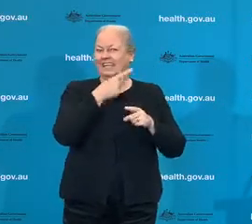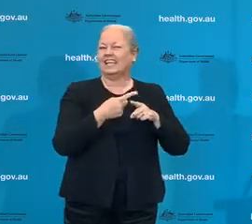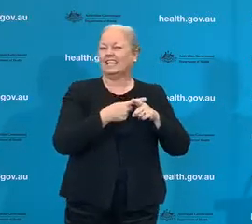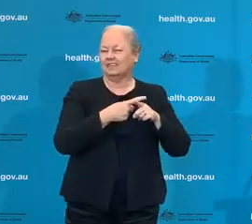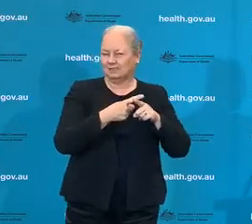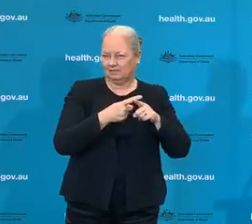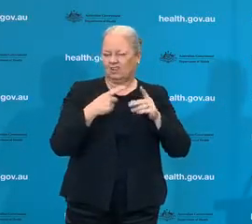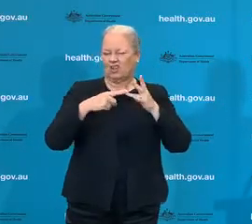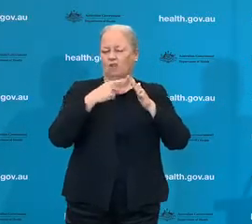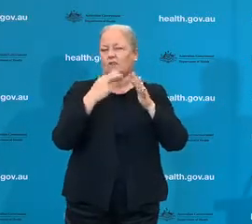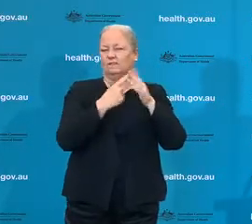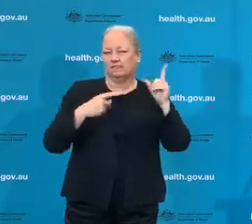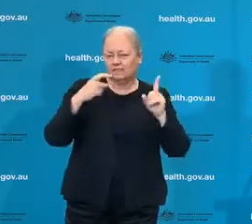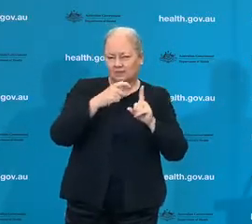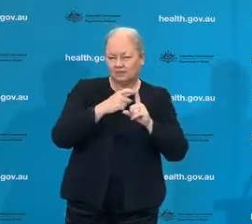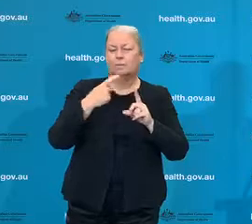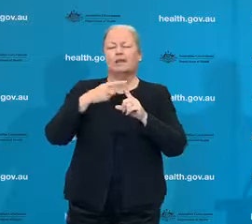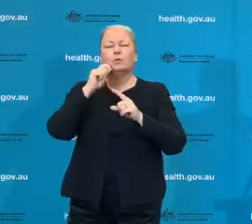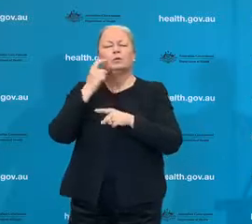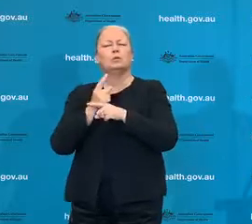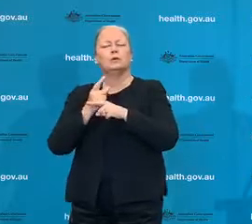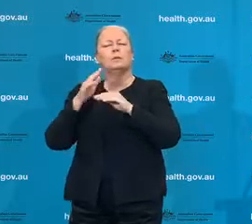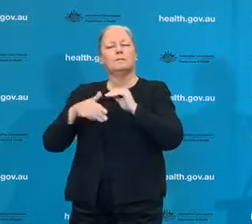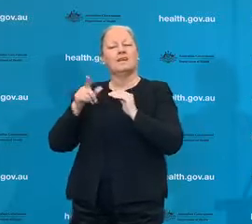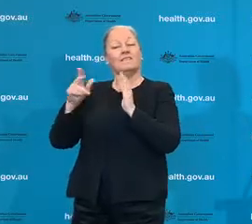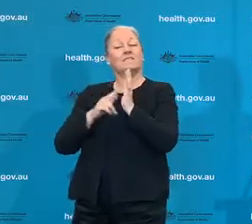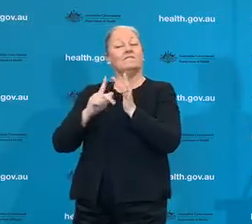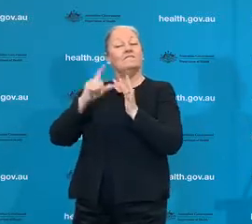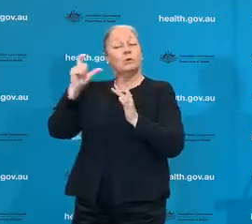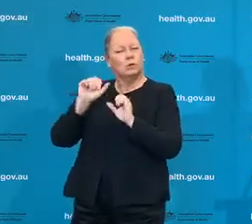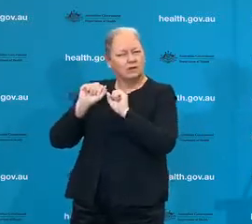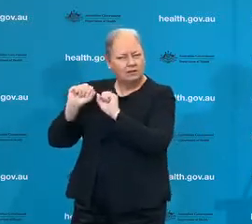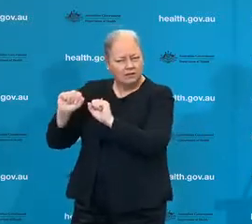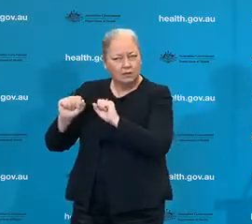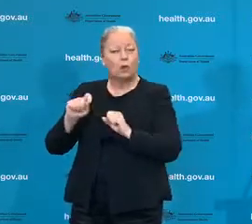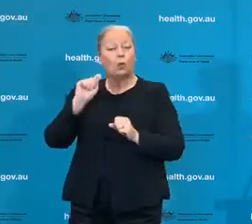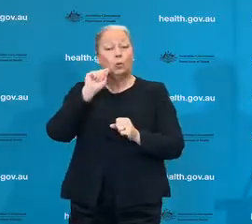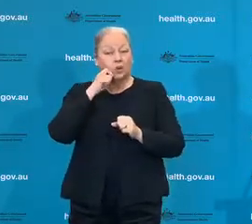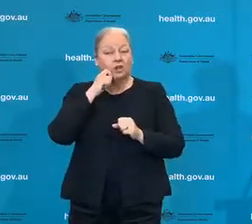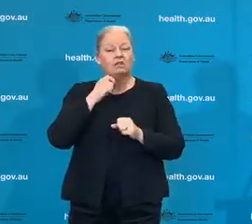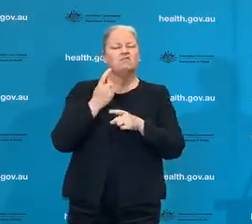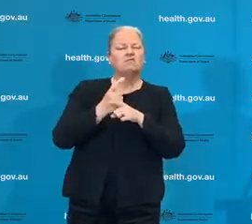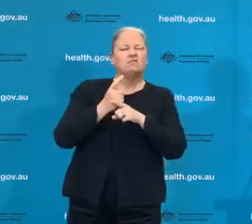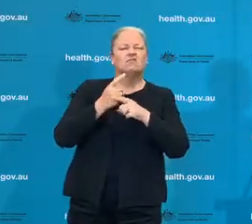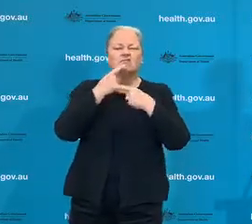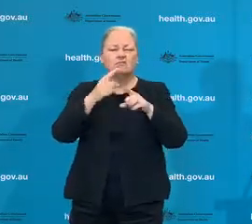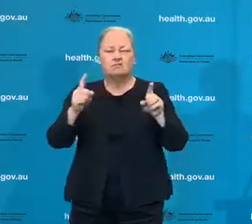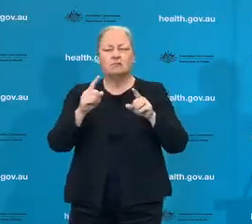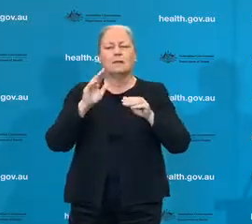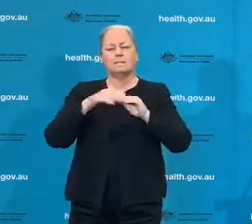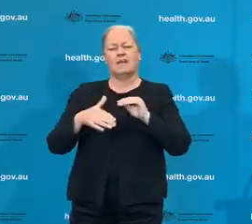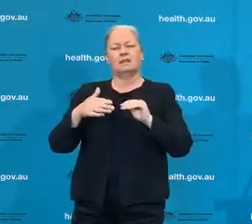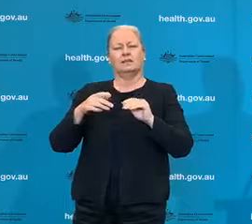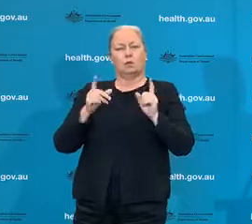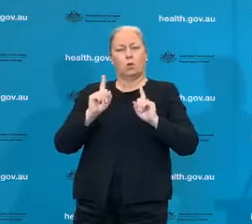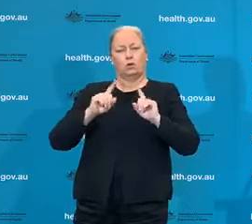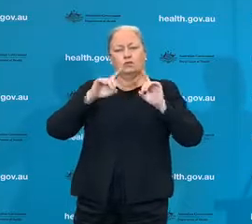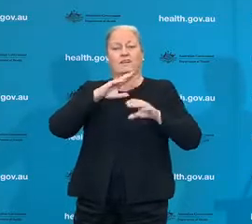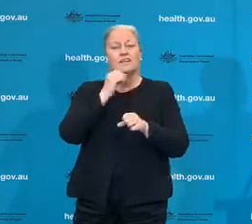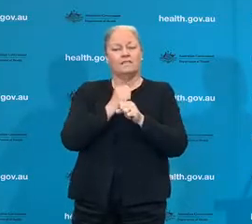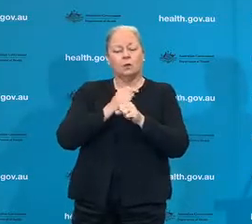contact tracing in Victoria and announcing a federal government initiative to support states and territories understand